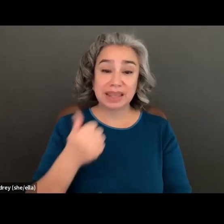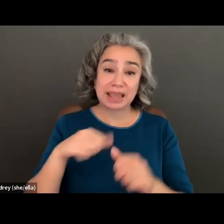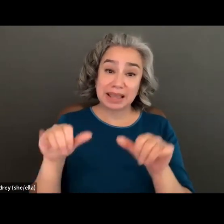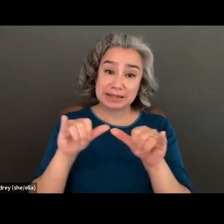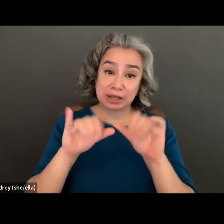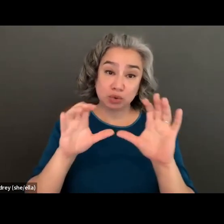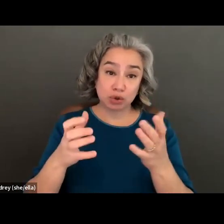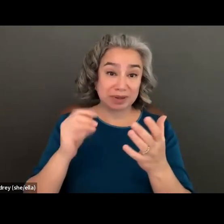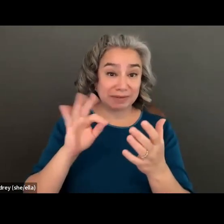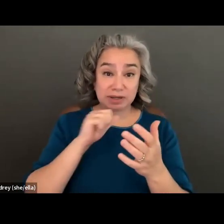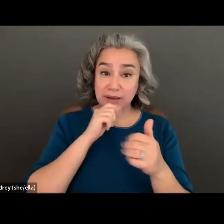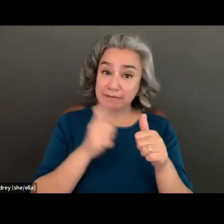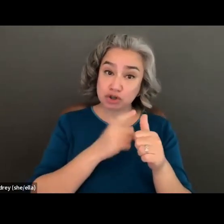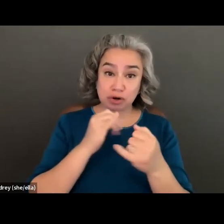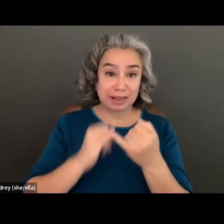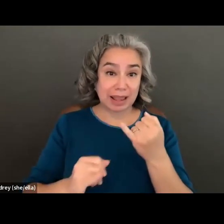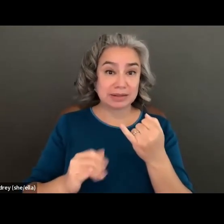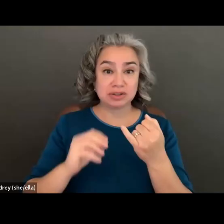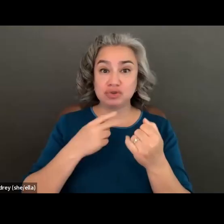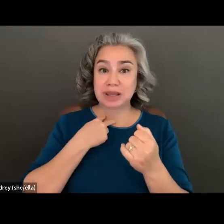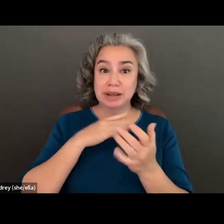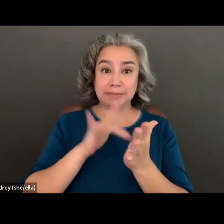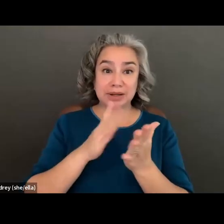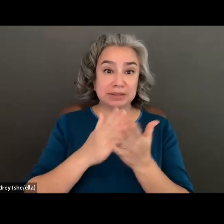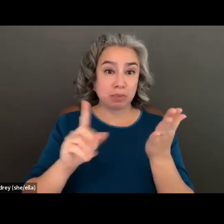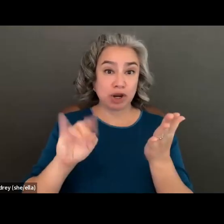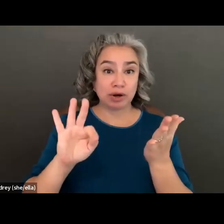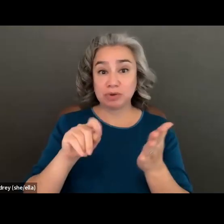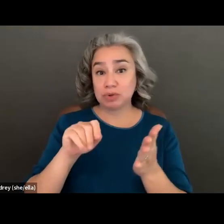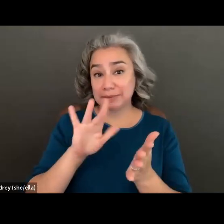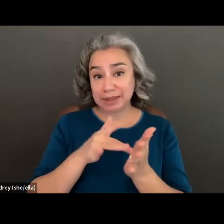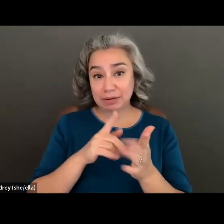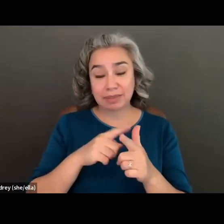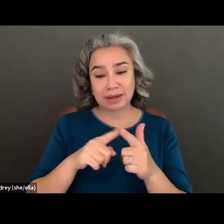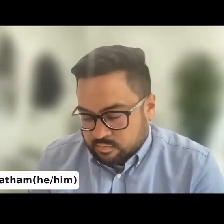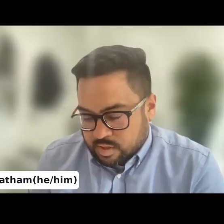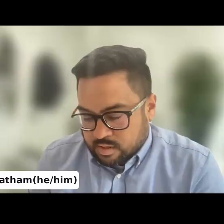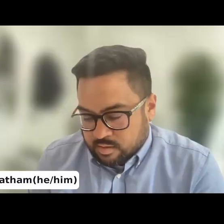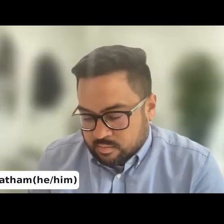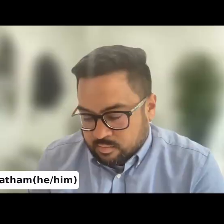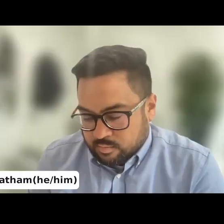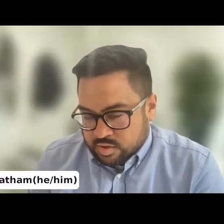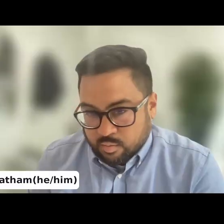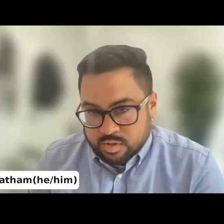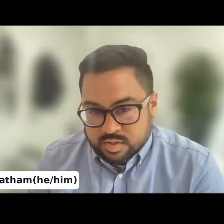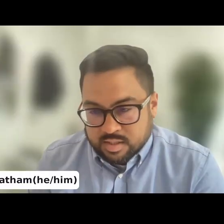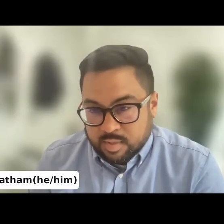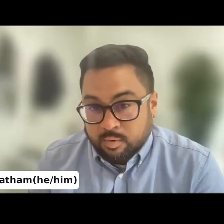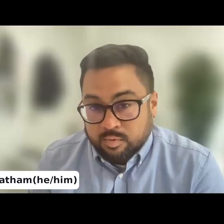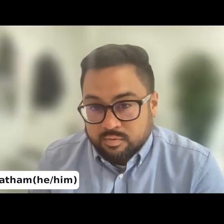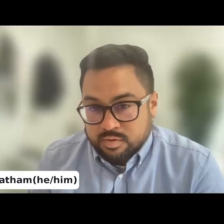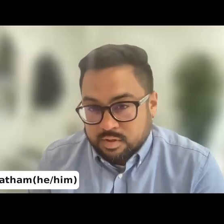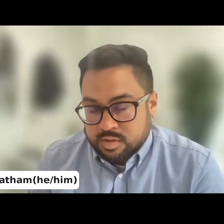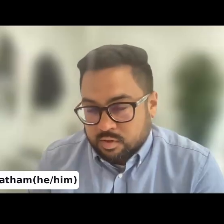not first and you're not last, then you're stuck in the middle somewhere. So if you're in the middle, you have to think about what you're going to say to make sure that what you